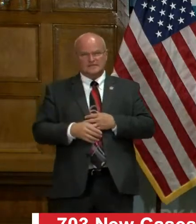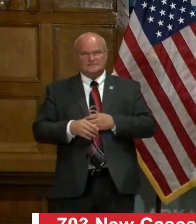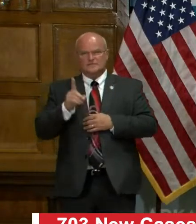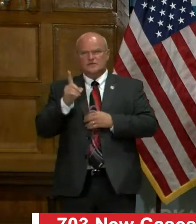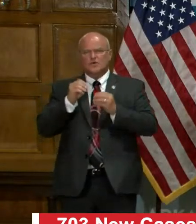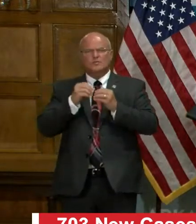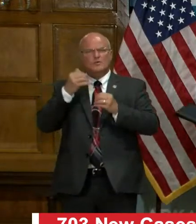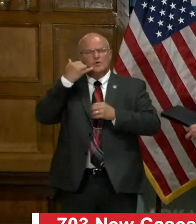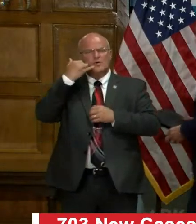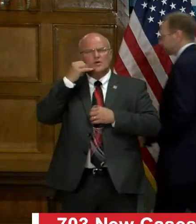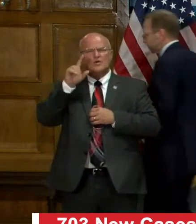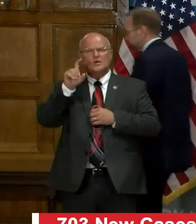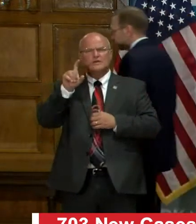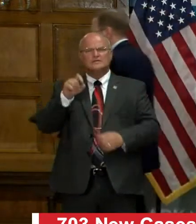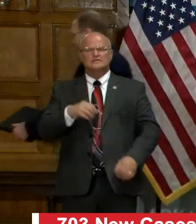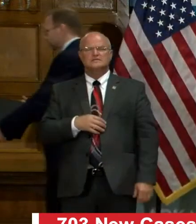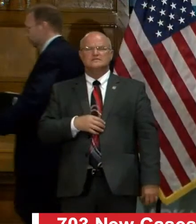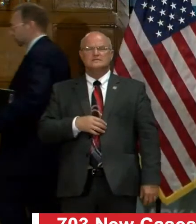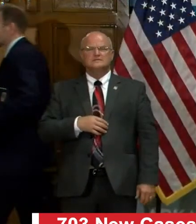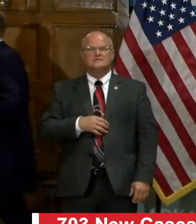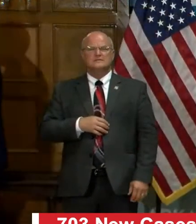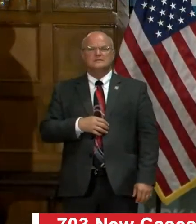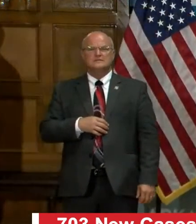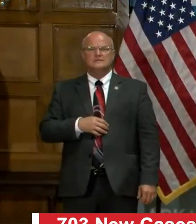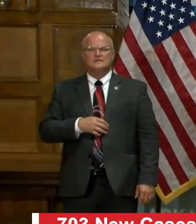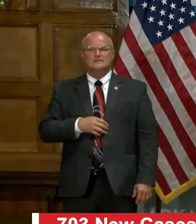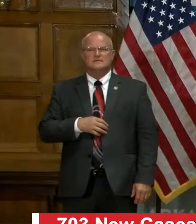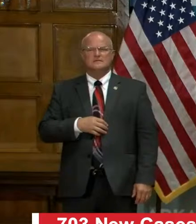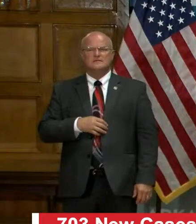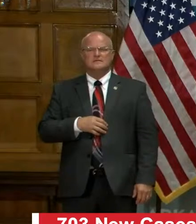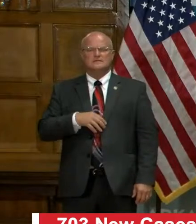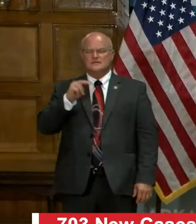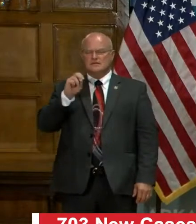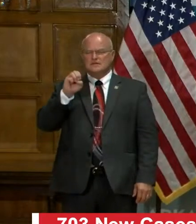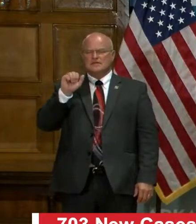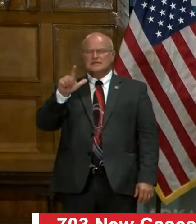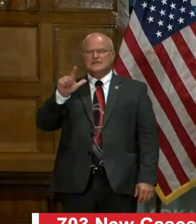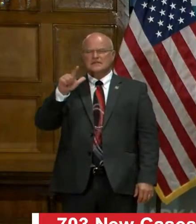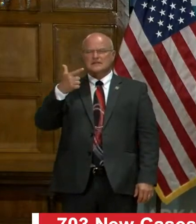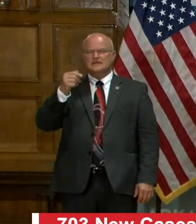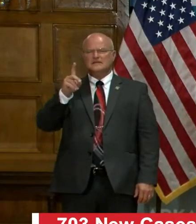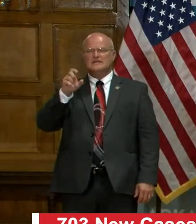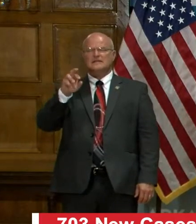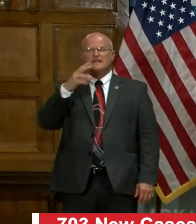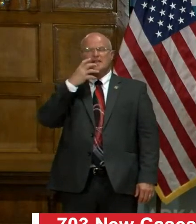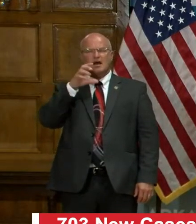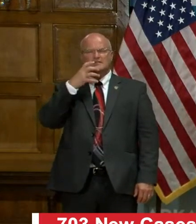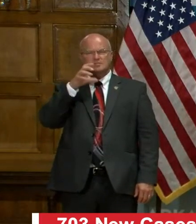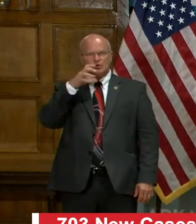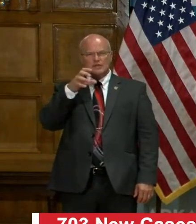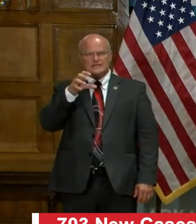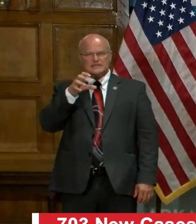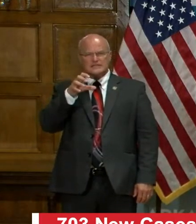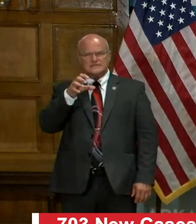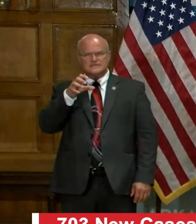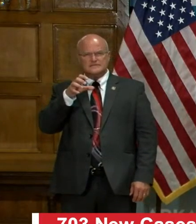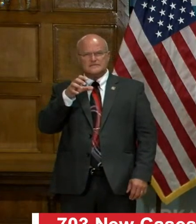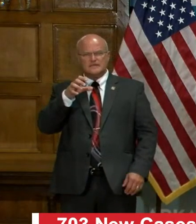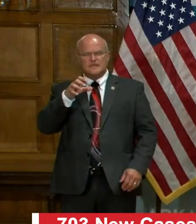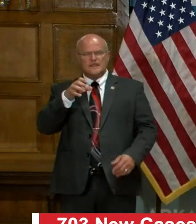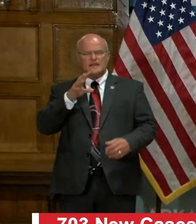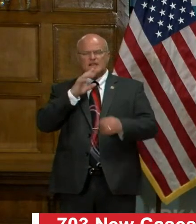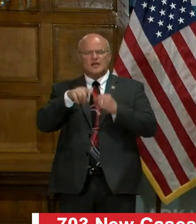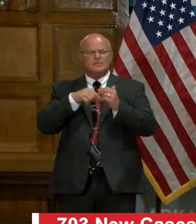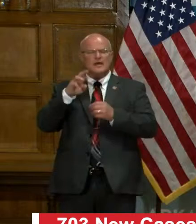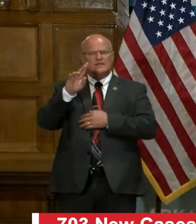one more question remotely? Yes, Governor, good afternoon. It's Neil Gladner in Hot Springs. Thank you. I want to go back to the answer about the